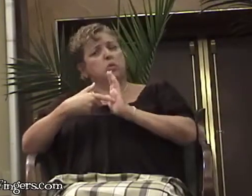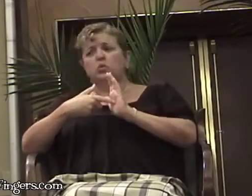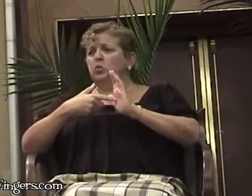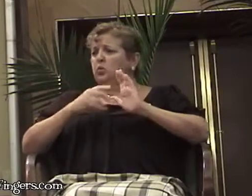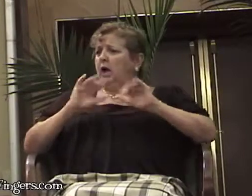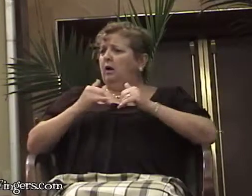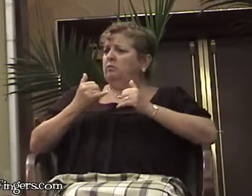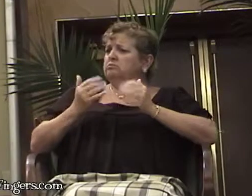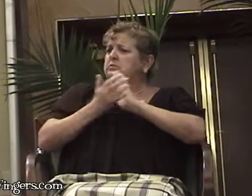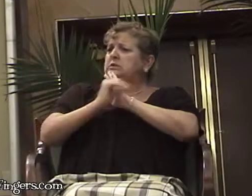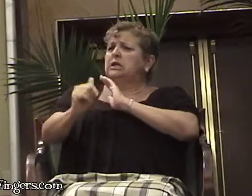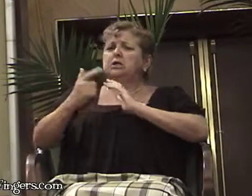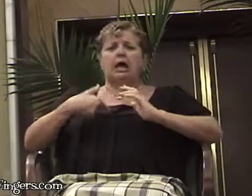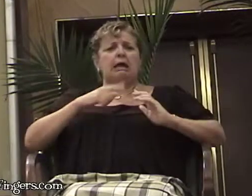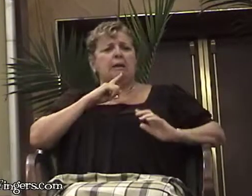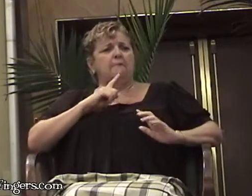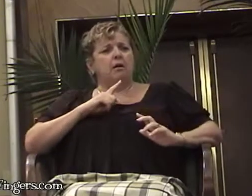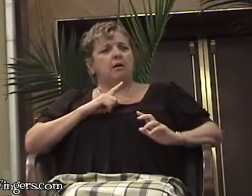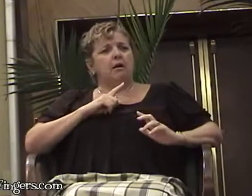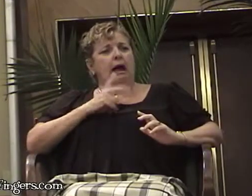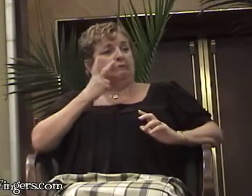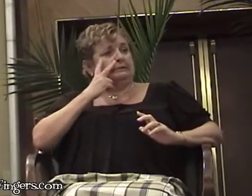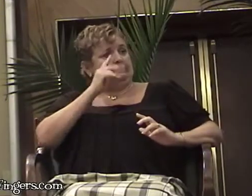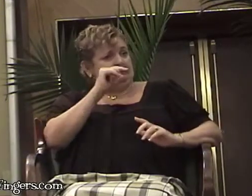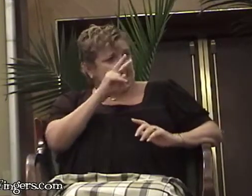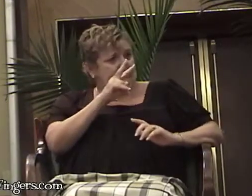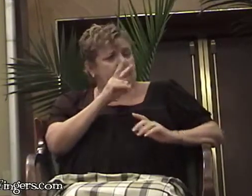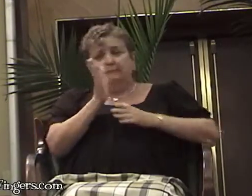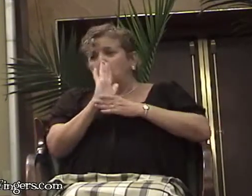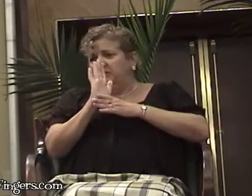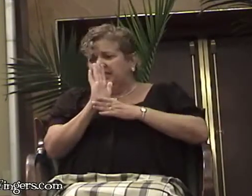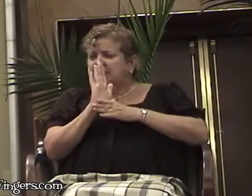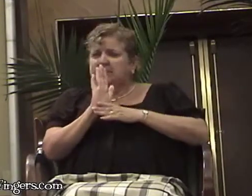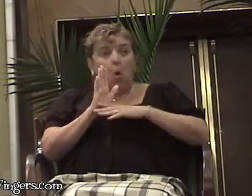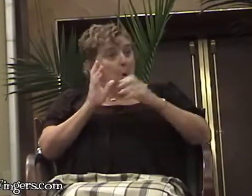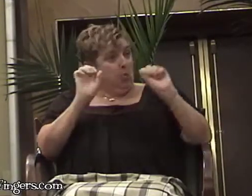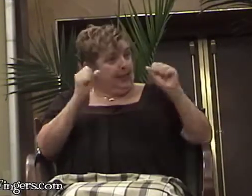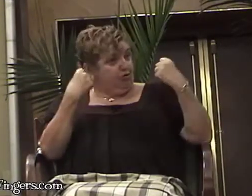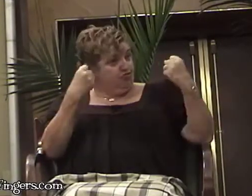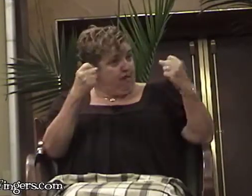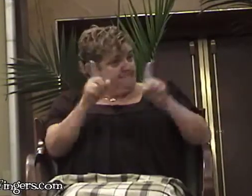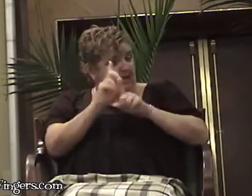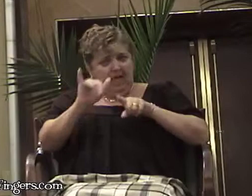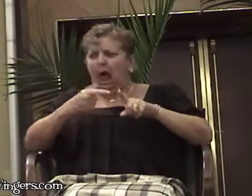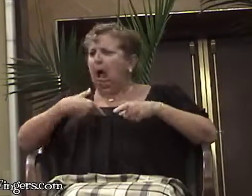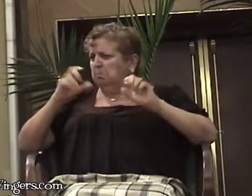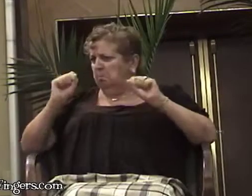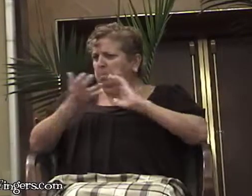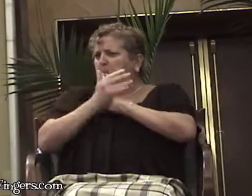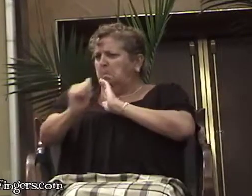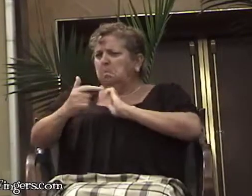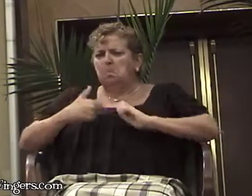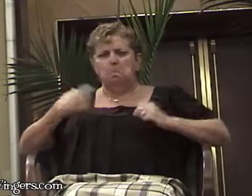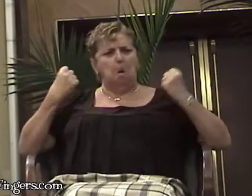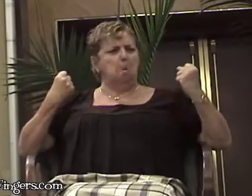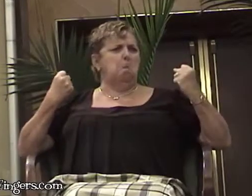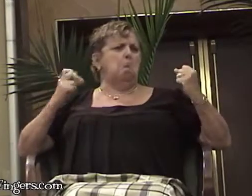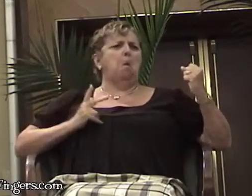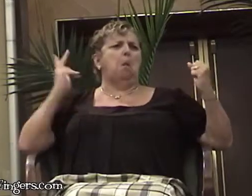movies. I could do that, they do that, I could do that. Now I know everything's prearranged on people and all that other stuff, but I didn't know that. I didn't care because I'm not driving my